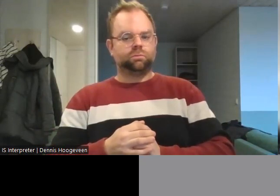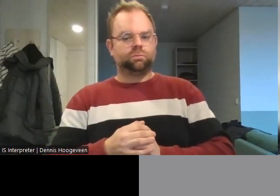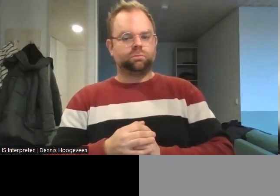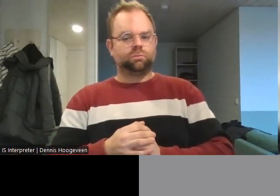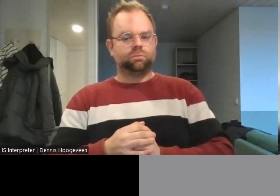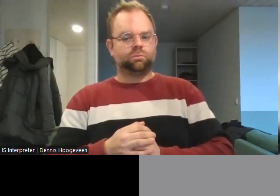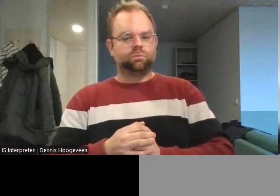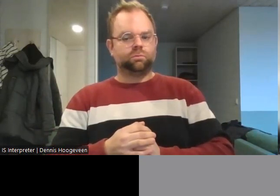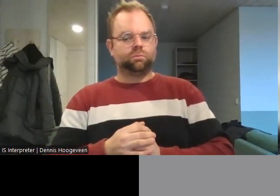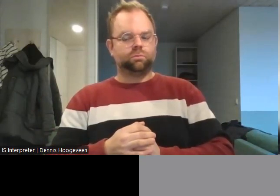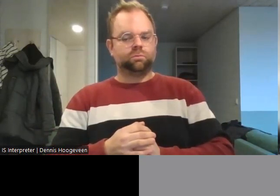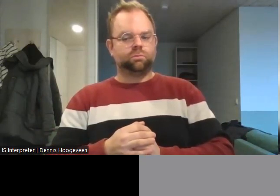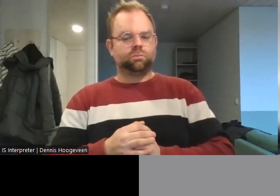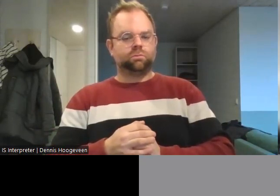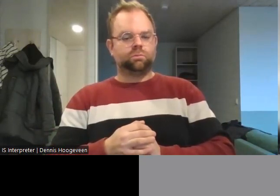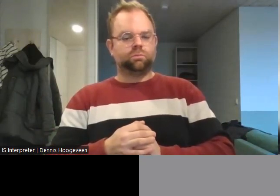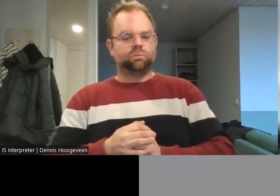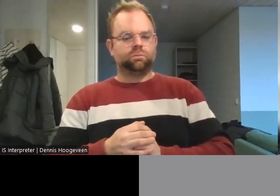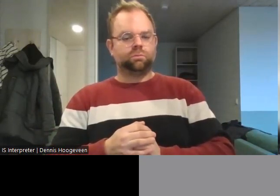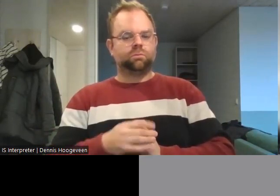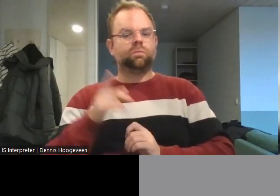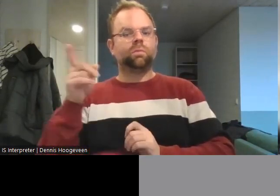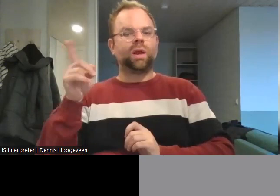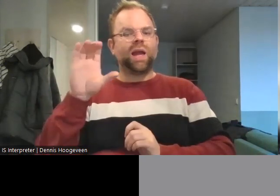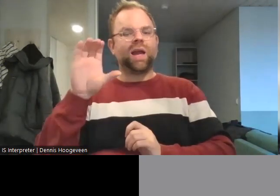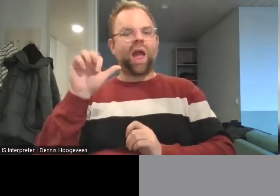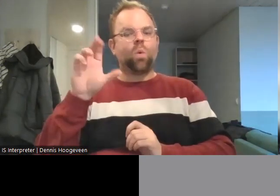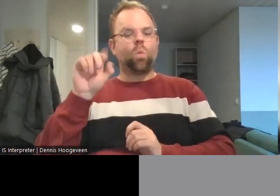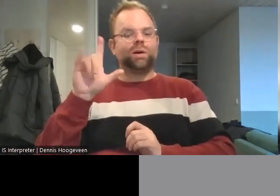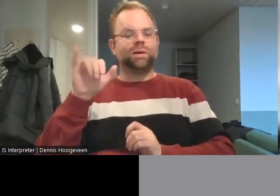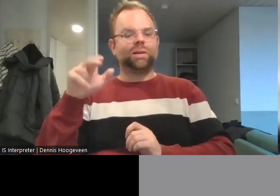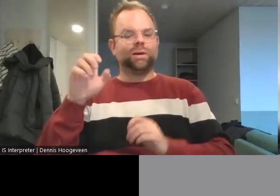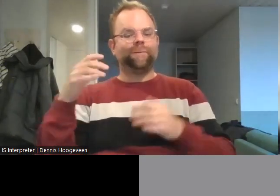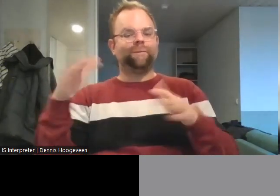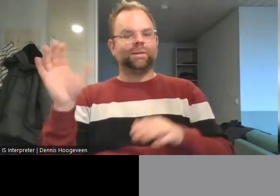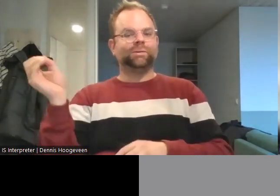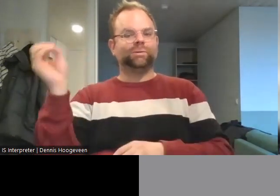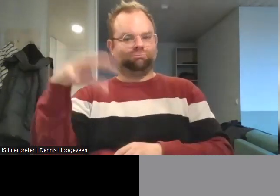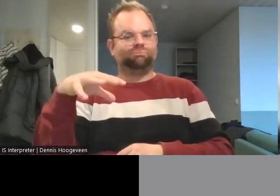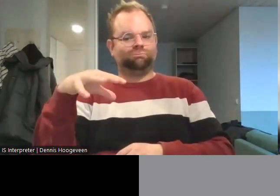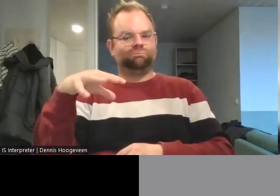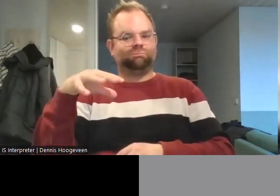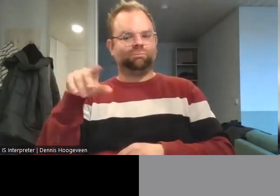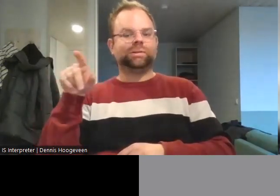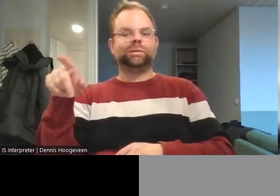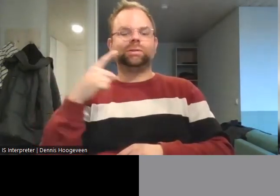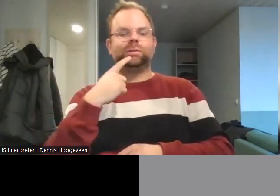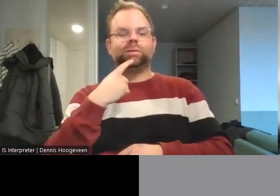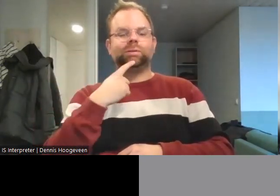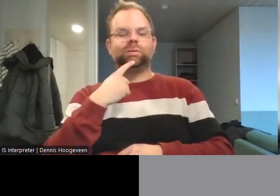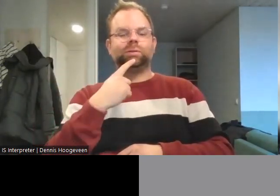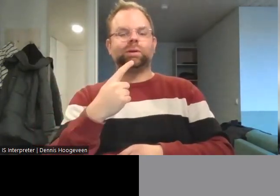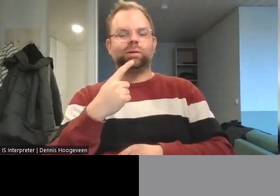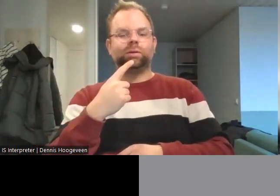clarifying that she's a deaf person and impossible to explain it via sign language interpreter. So maybe if